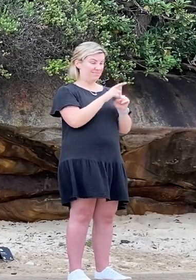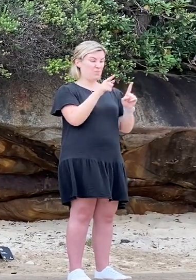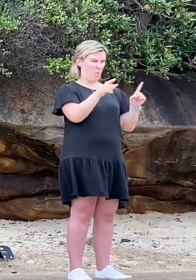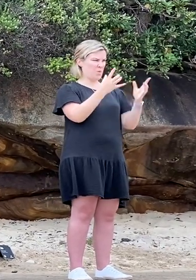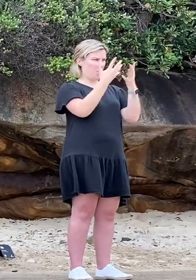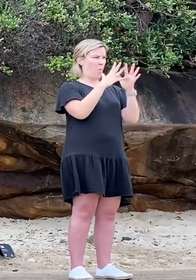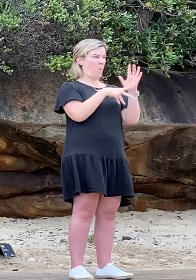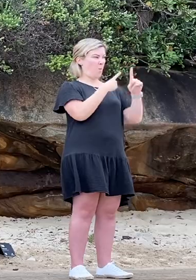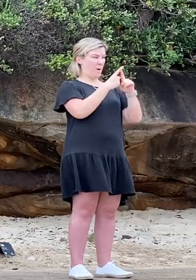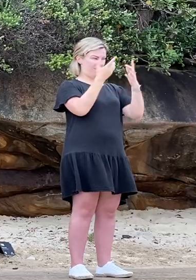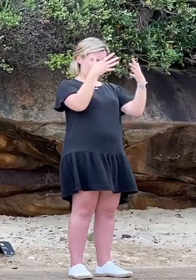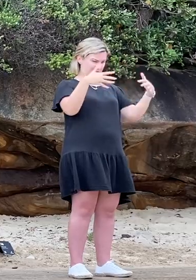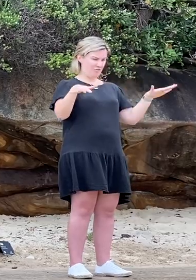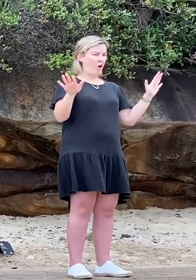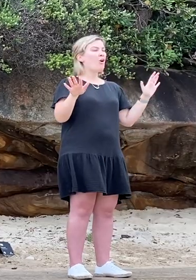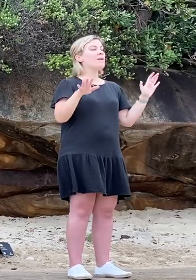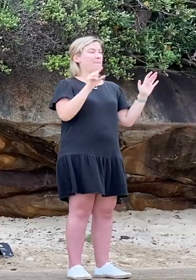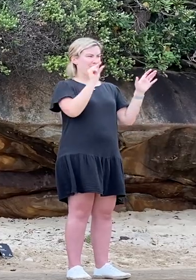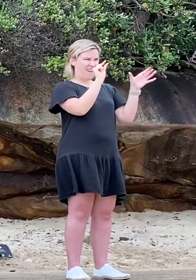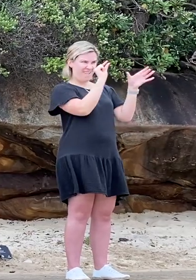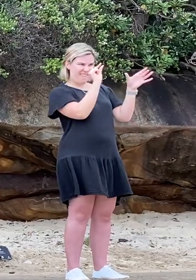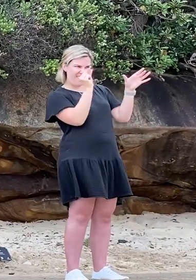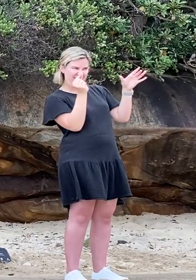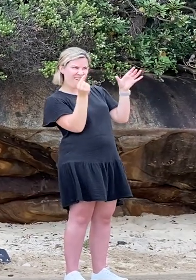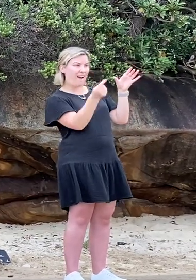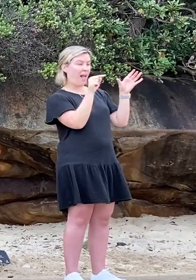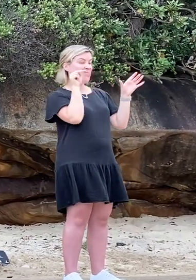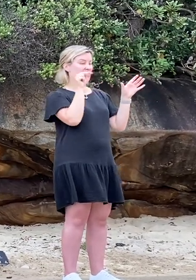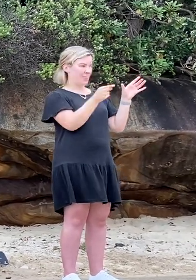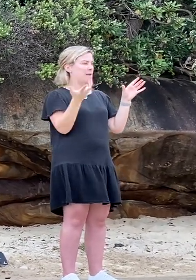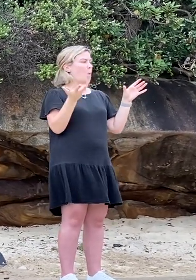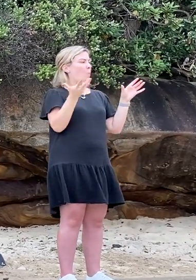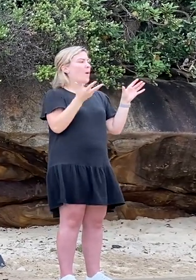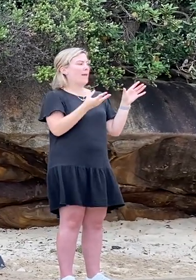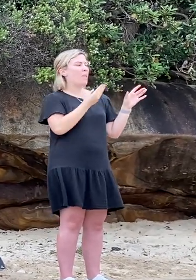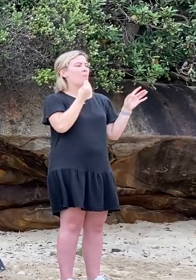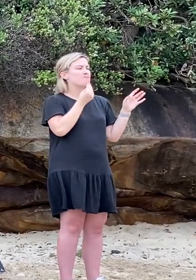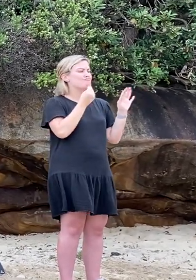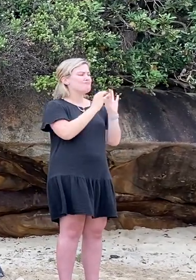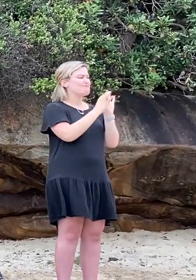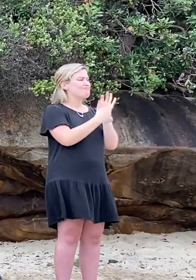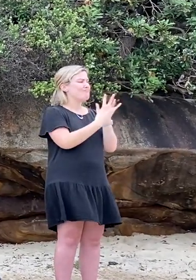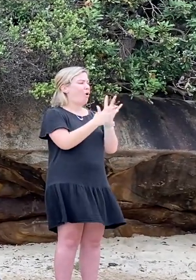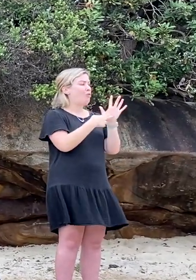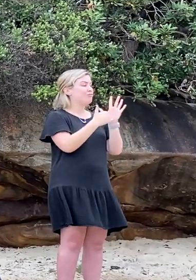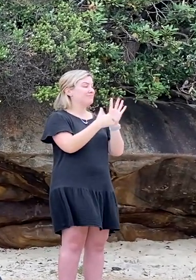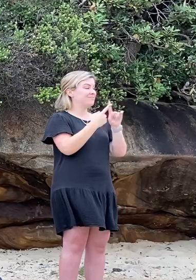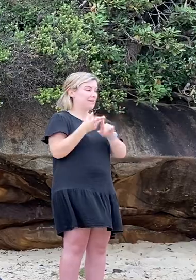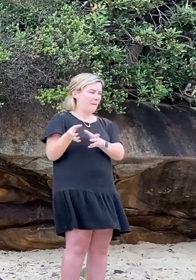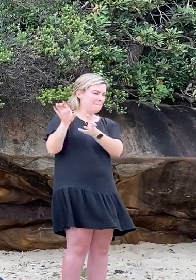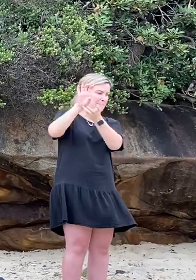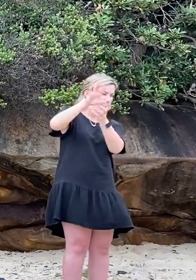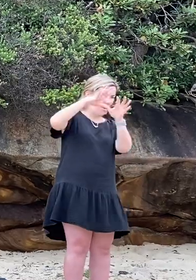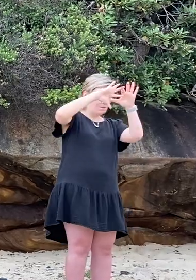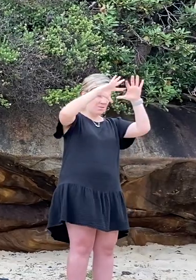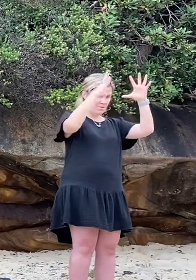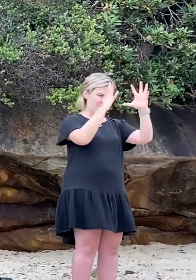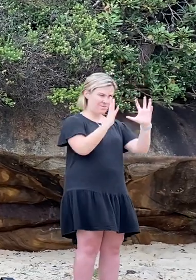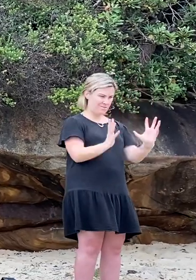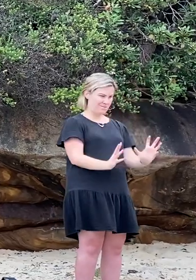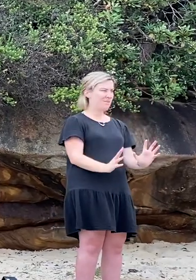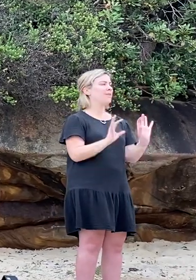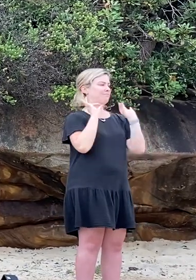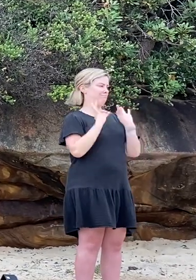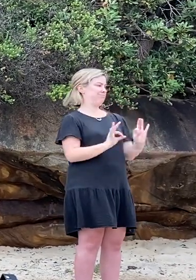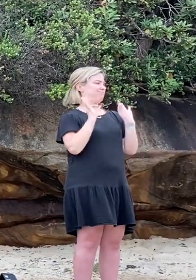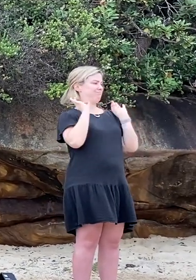poured. So it's a bit complicated, and that's a very easy description. Yeah,